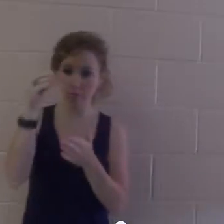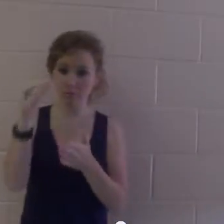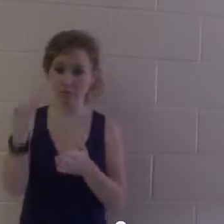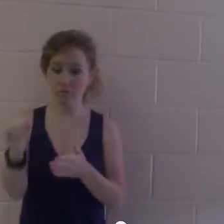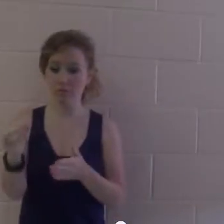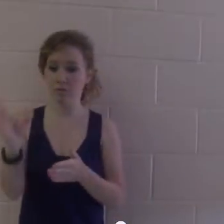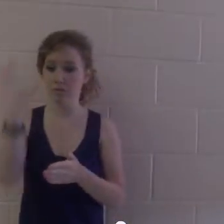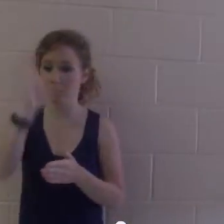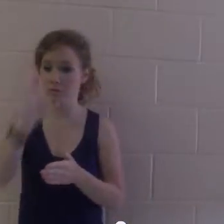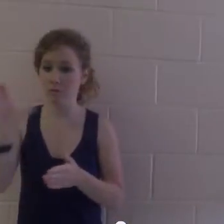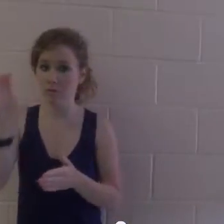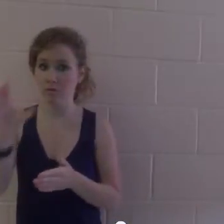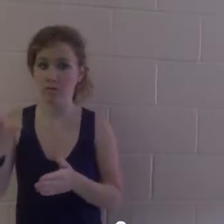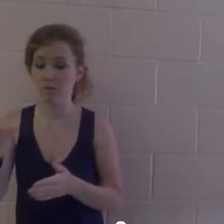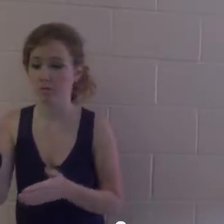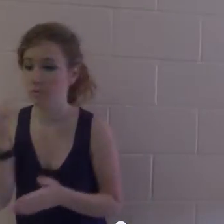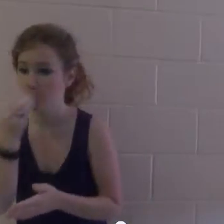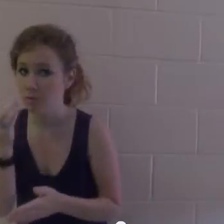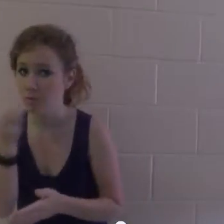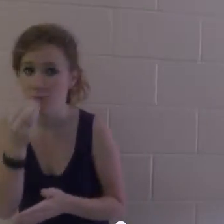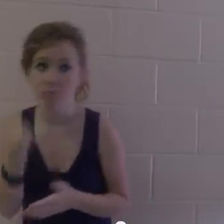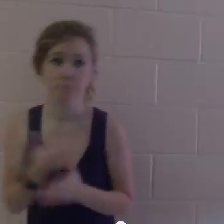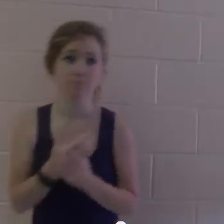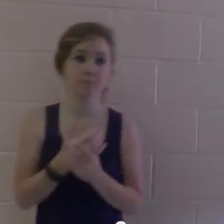They will grow up all their life with enemies.